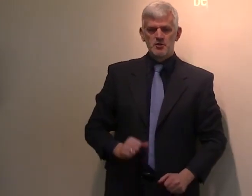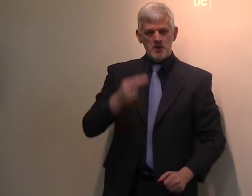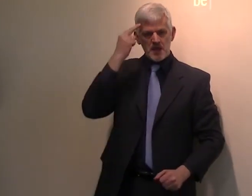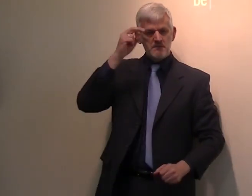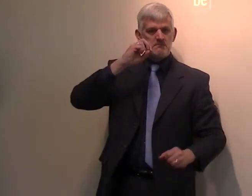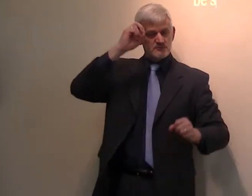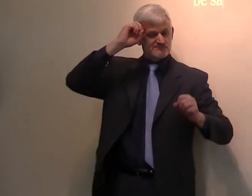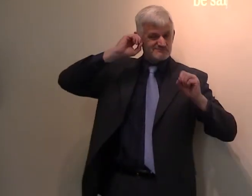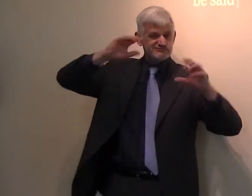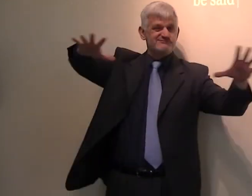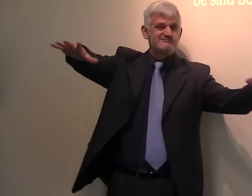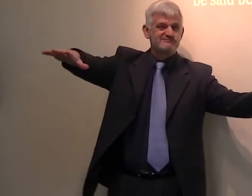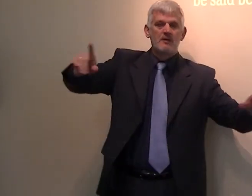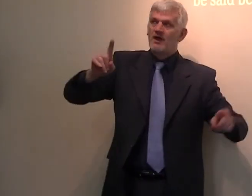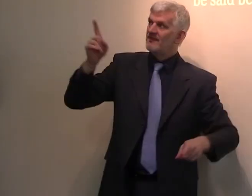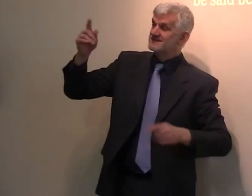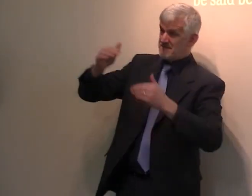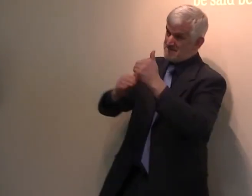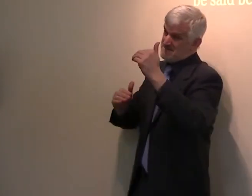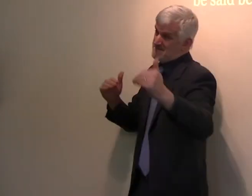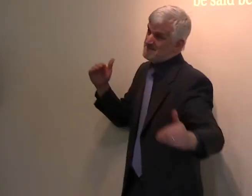before millions and millions of angels. John,